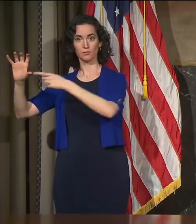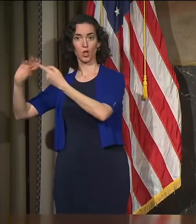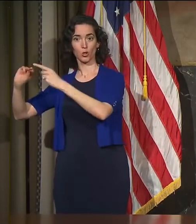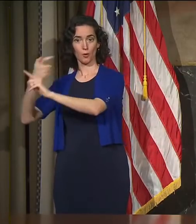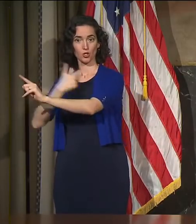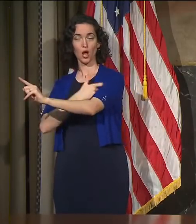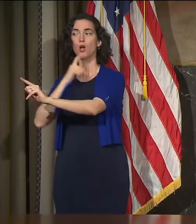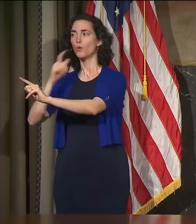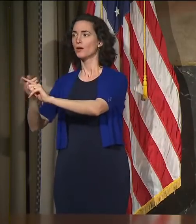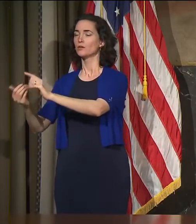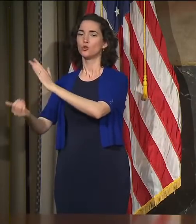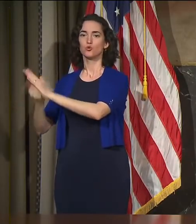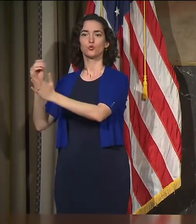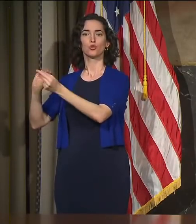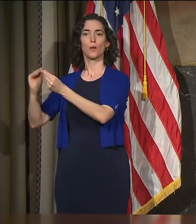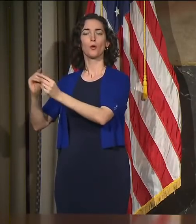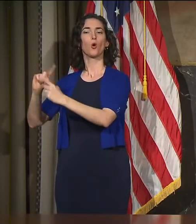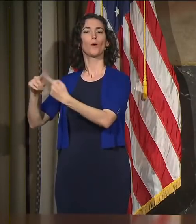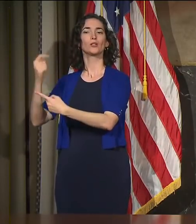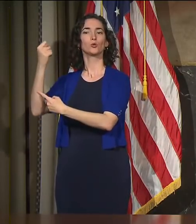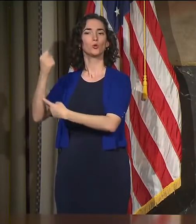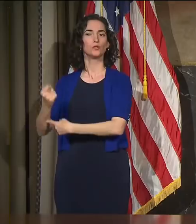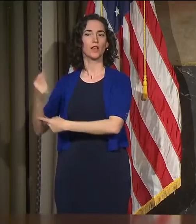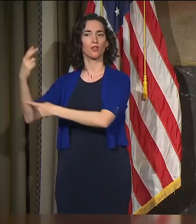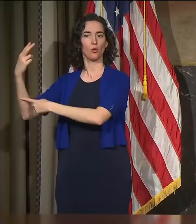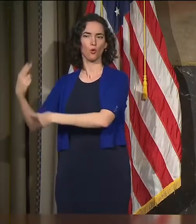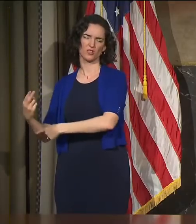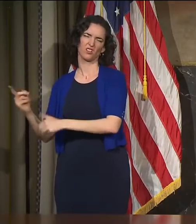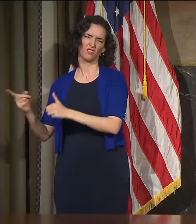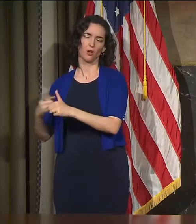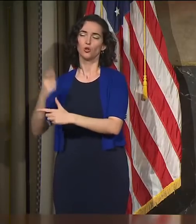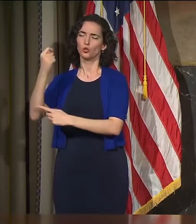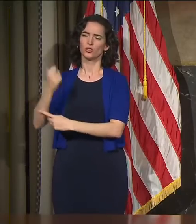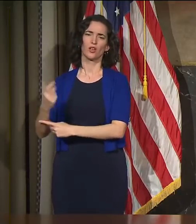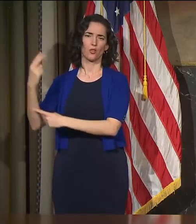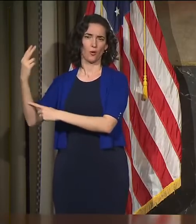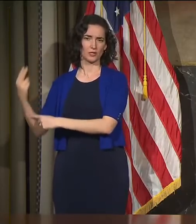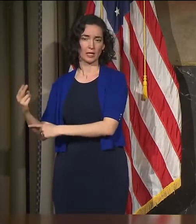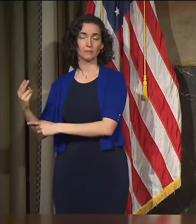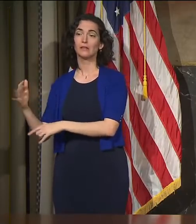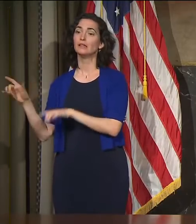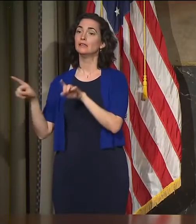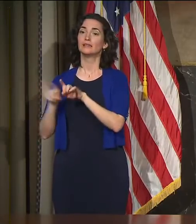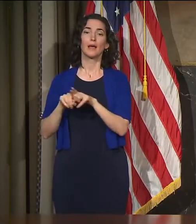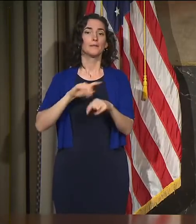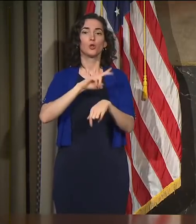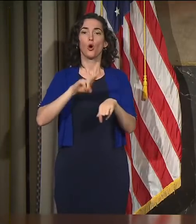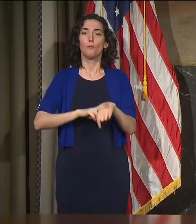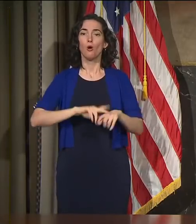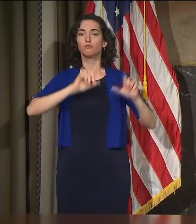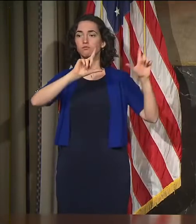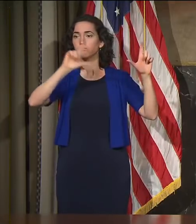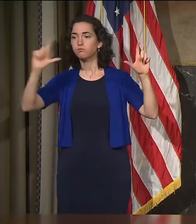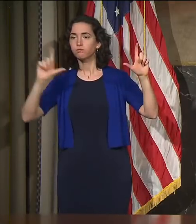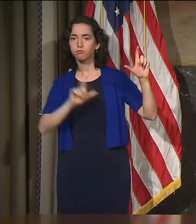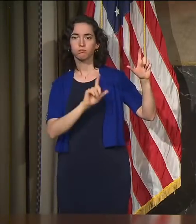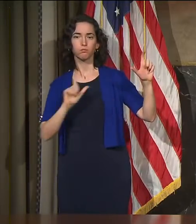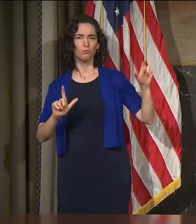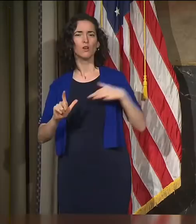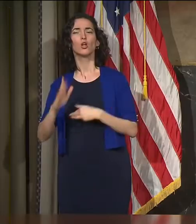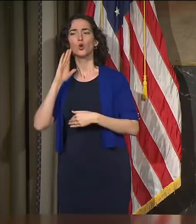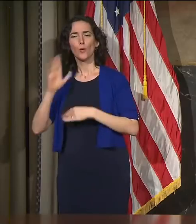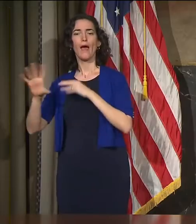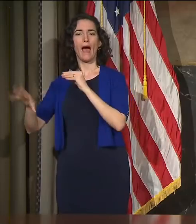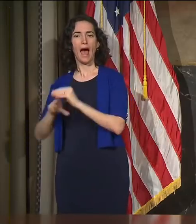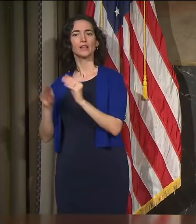It's fairly simple right now, and I expect, just like with the other dashboard, we'll be adding features and adding more data as we